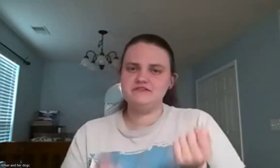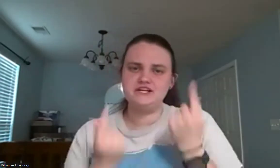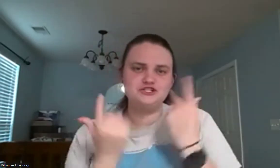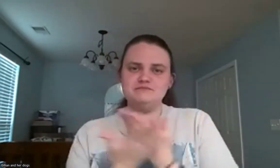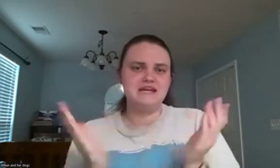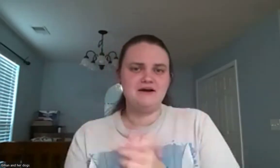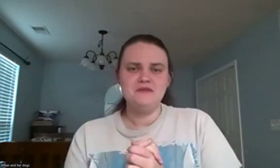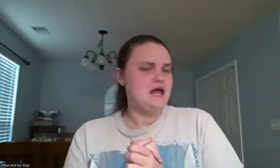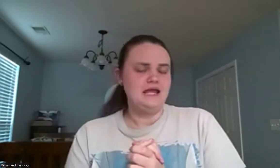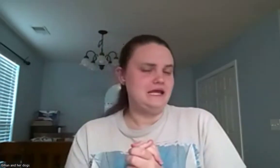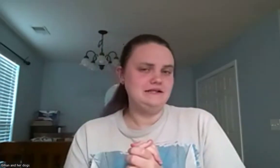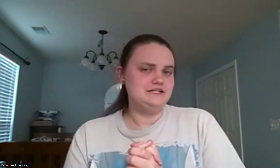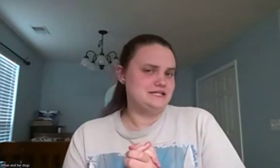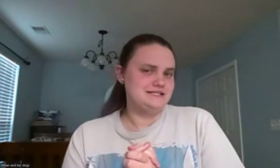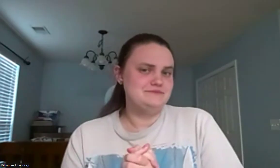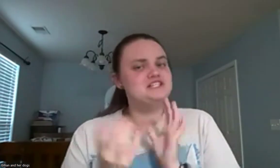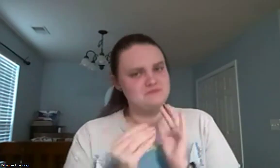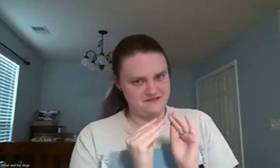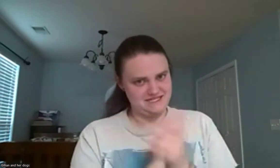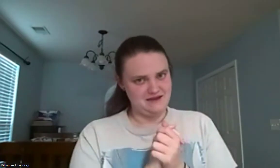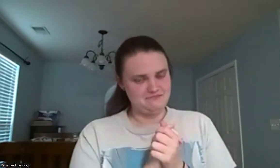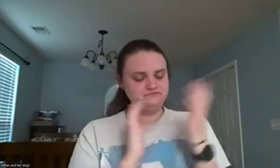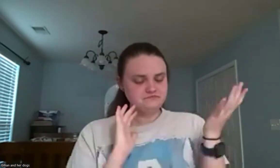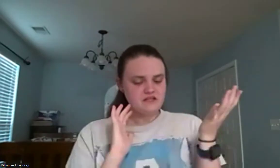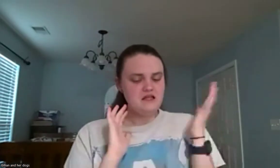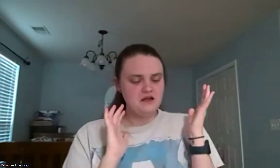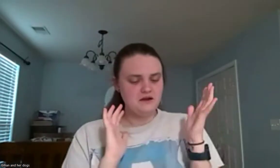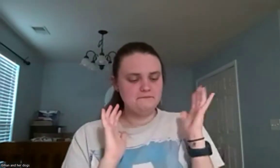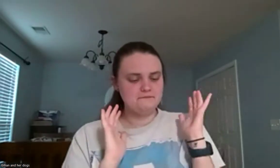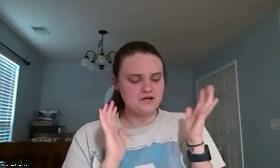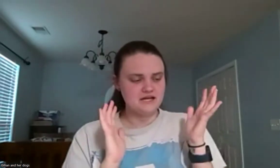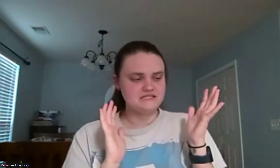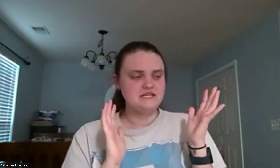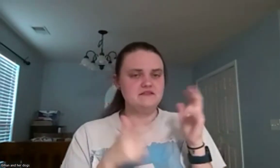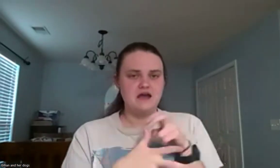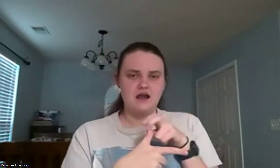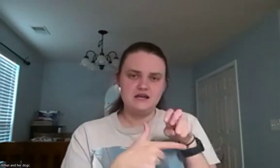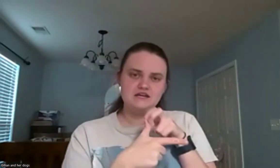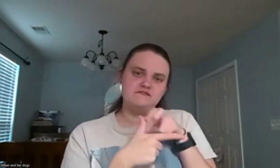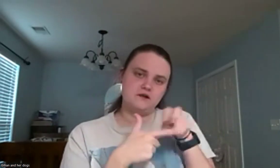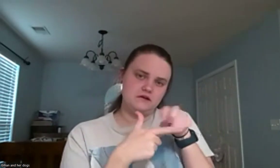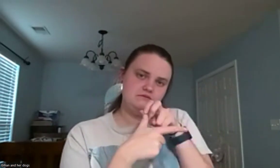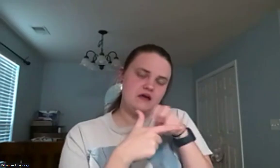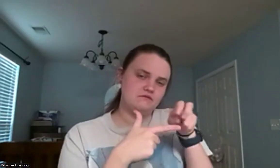understood me now. English, not so much. Let me fix that. But that kind of can vary, that